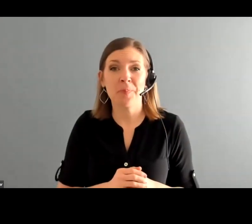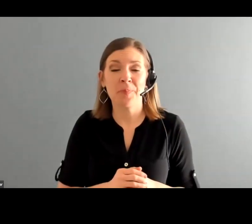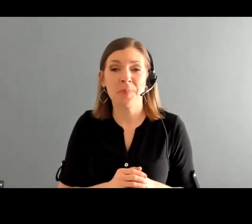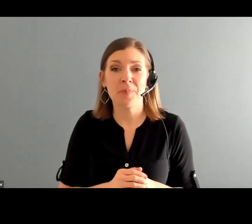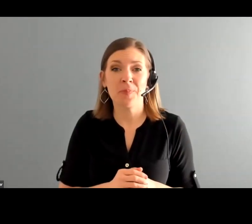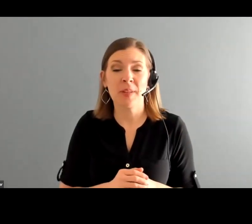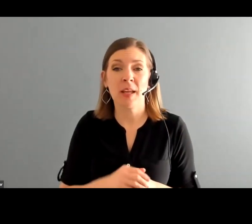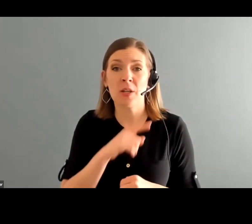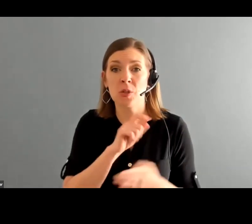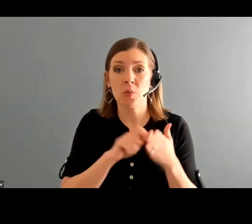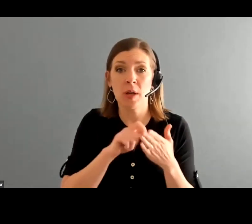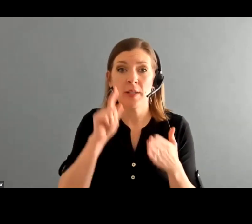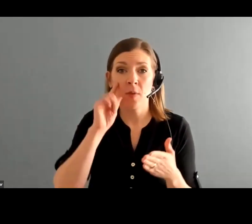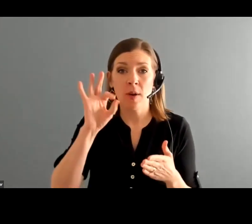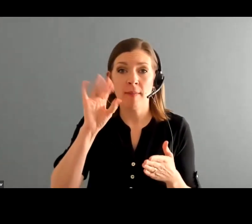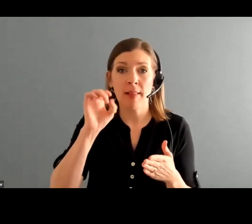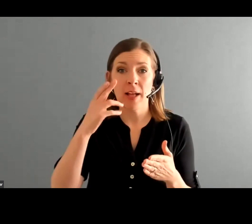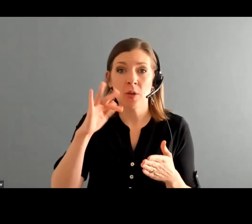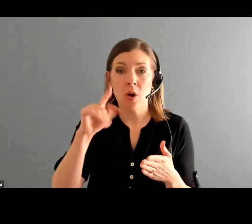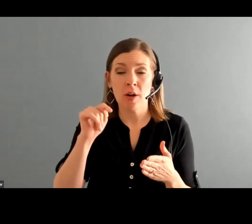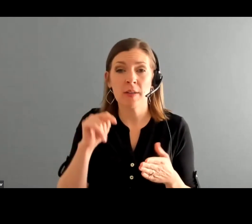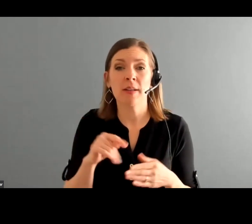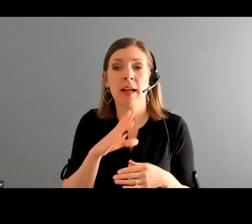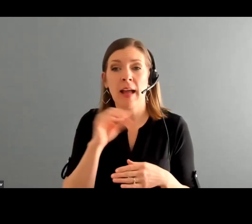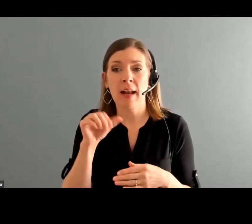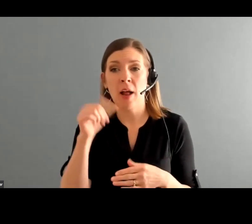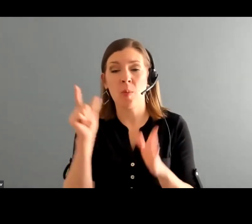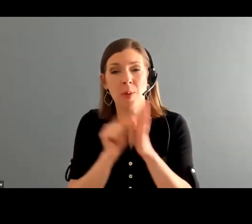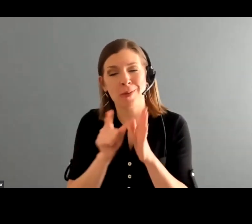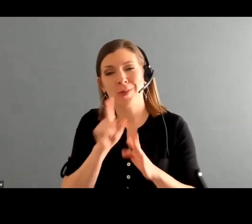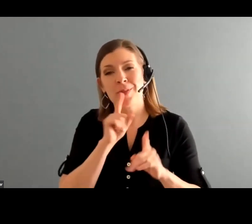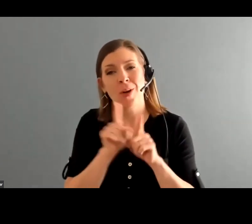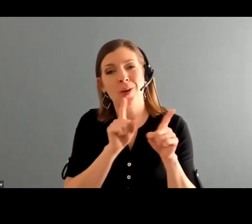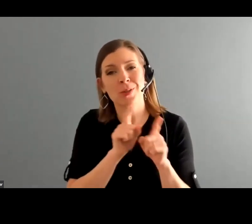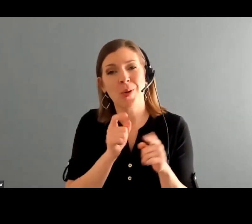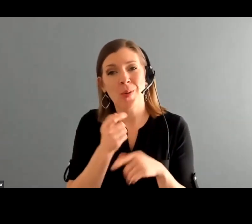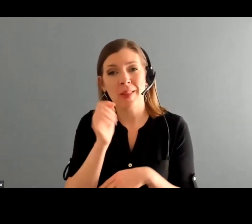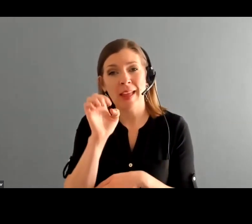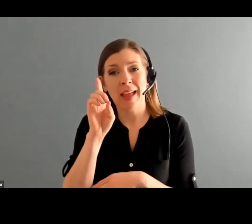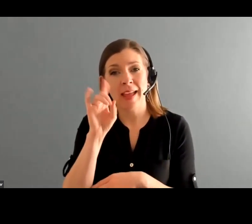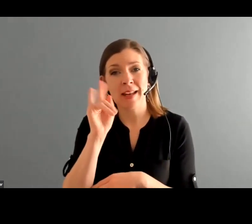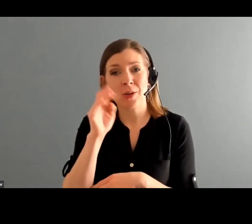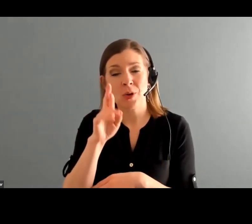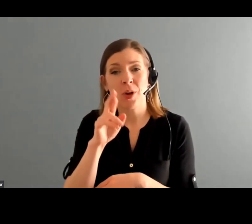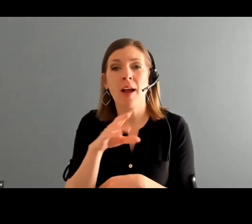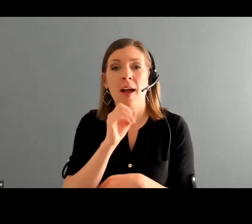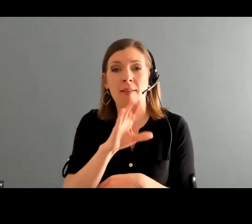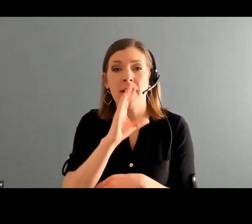Flash Art and Small Acts, among other publications, and she's also the editor of the Caribbean Quarterly.